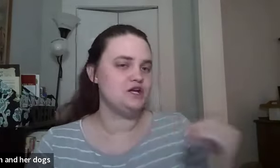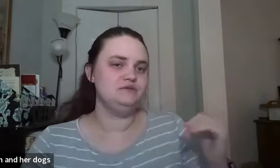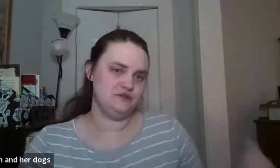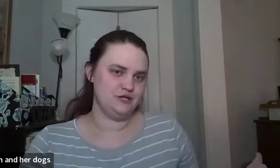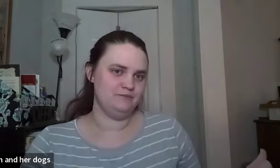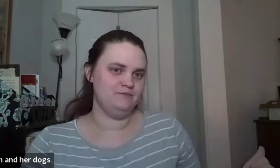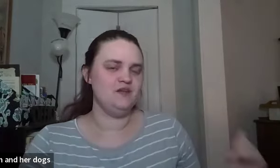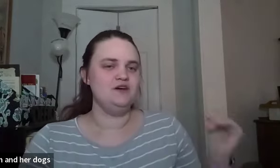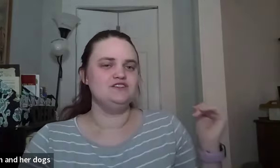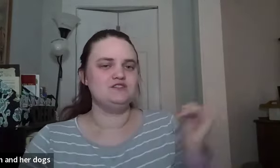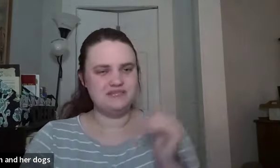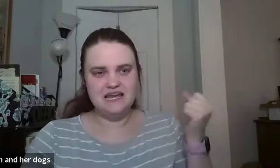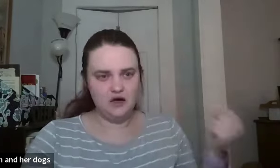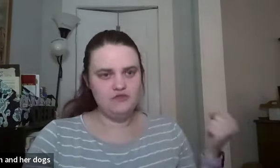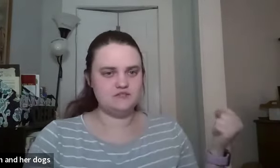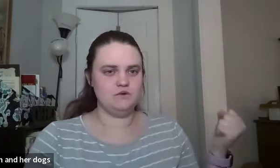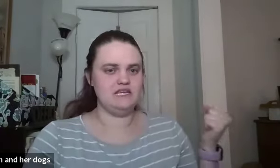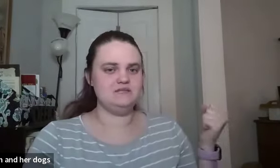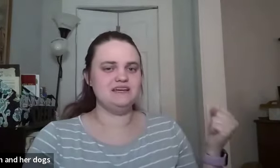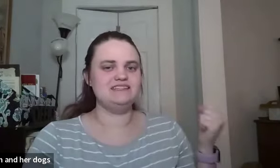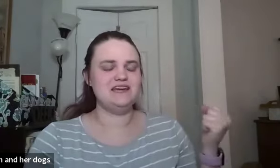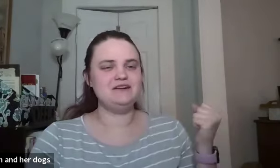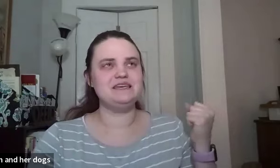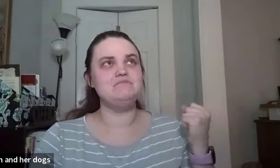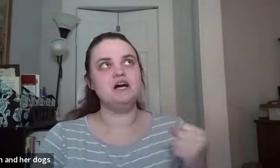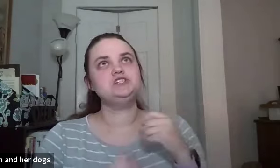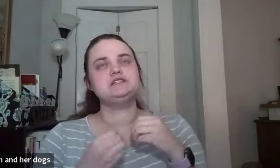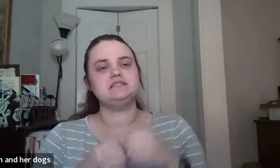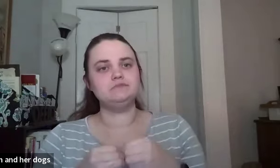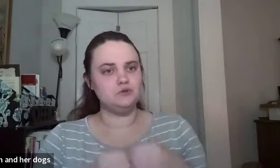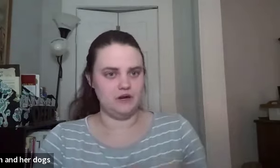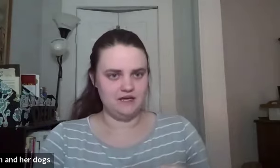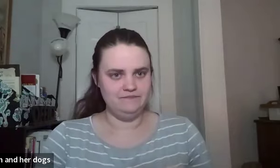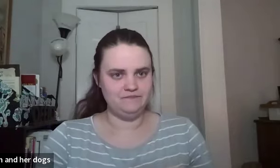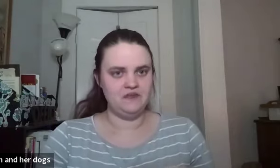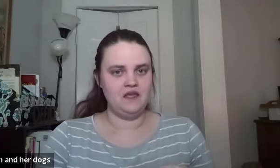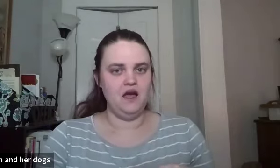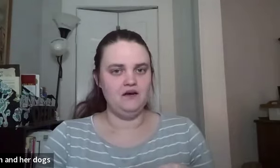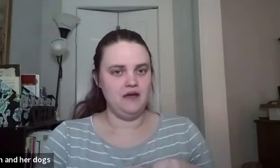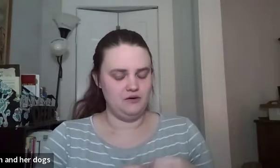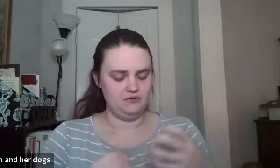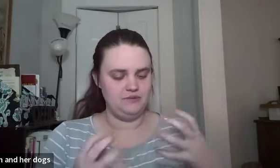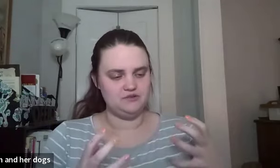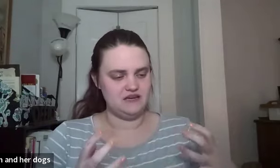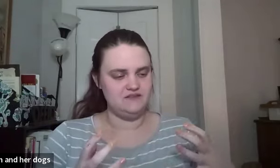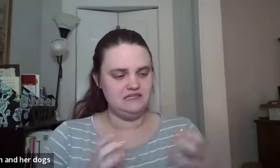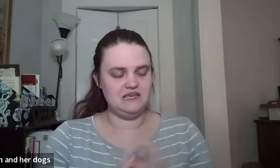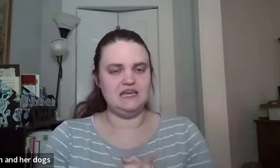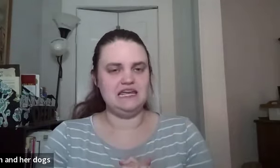you doing? So the reason I held this one is because there is a much simpler way of how people sign this, and